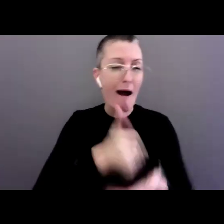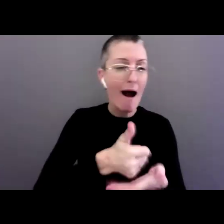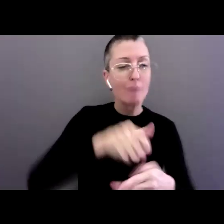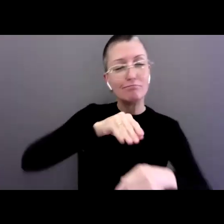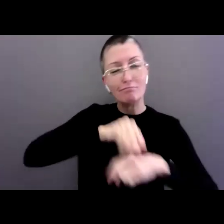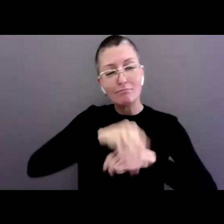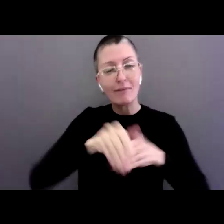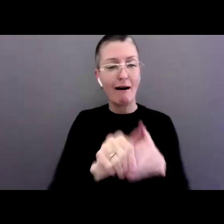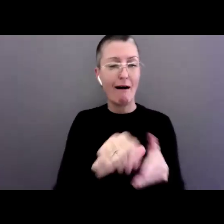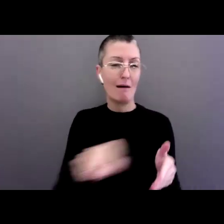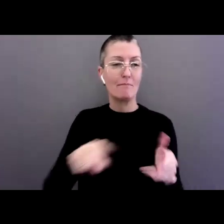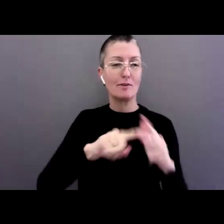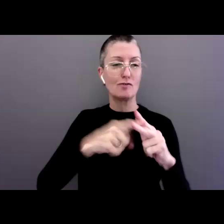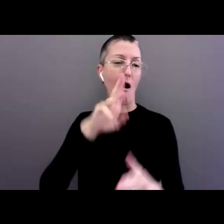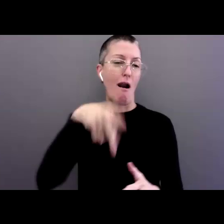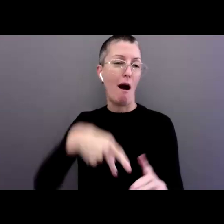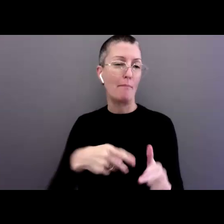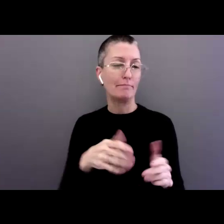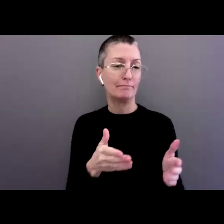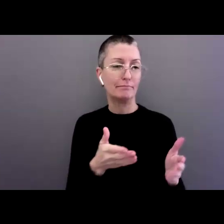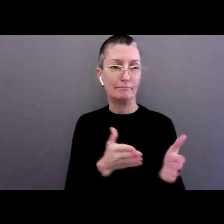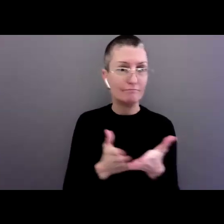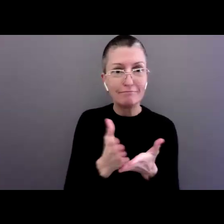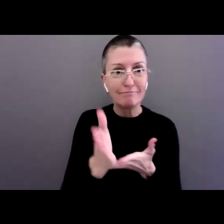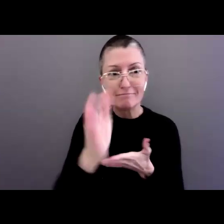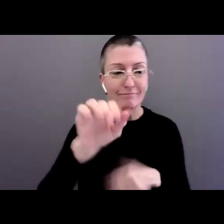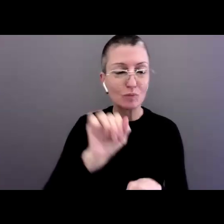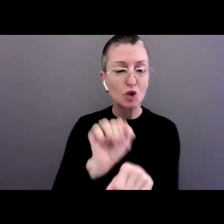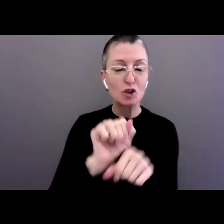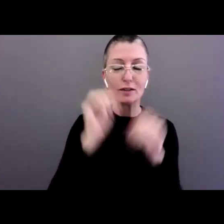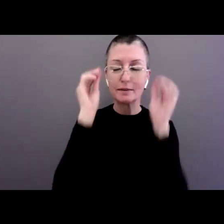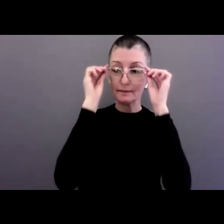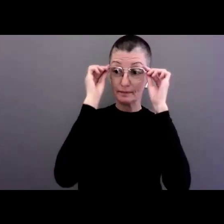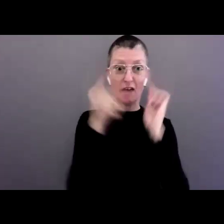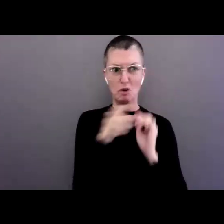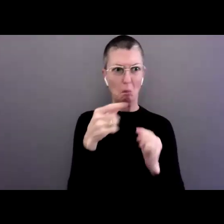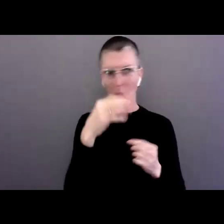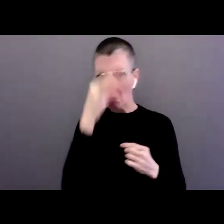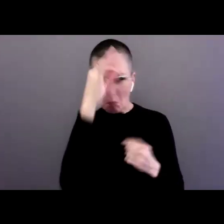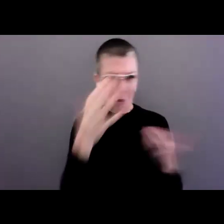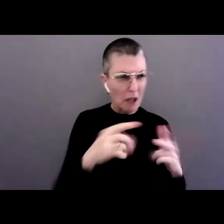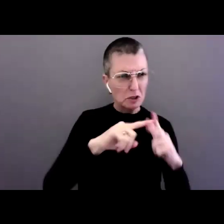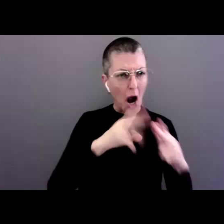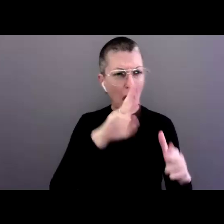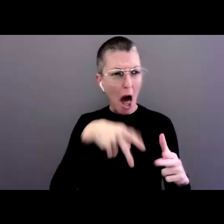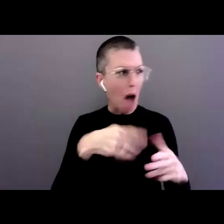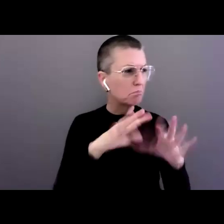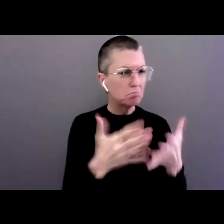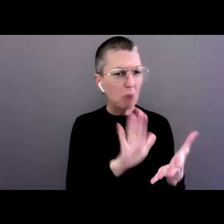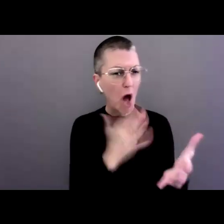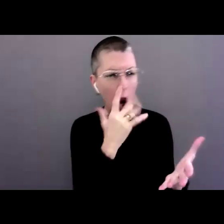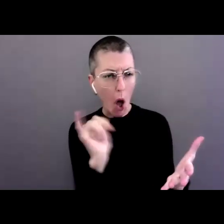their startup journey. And if you're not familiar with the startup world, there's this horrible statistic. I think it's